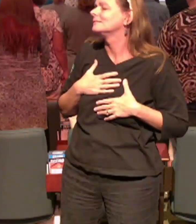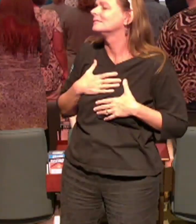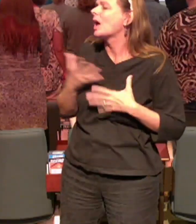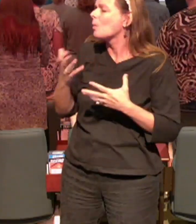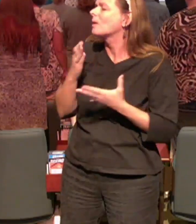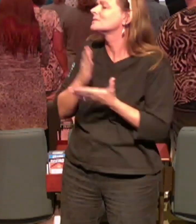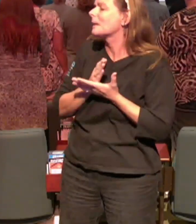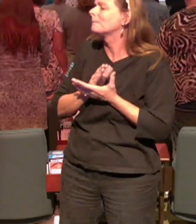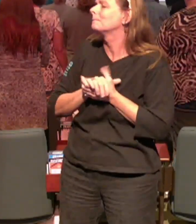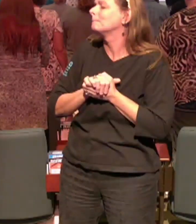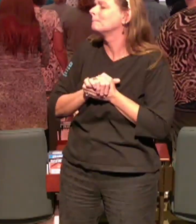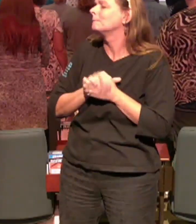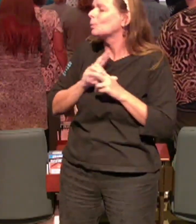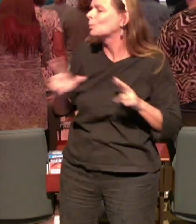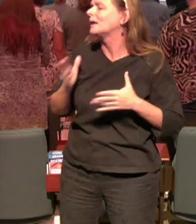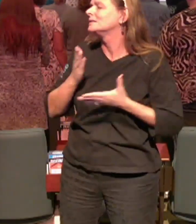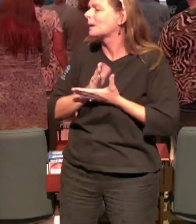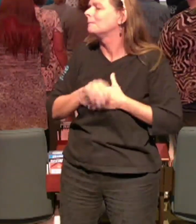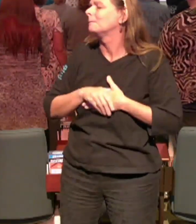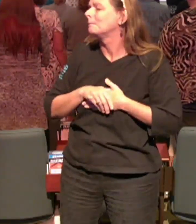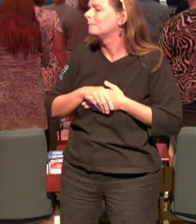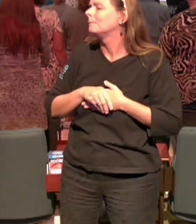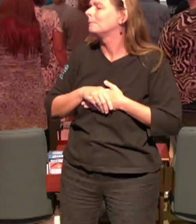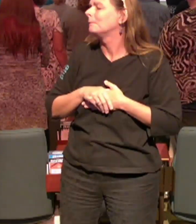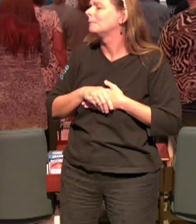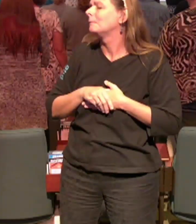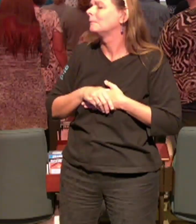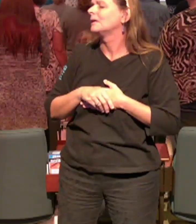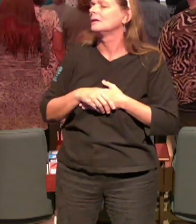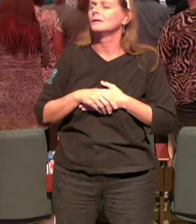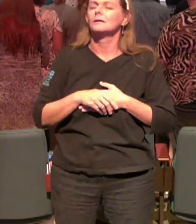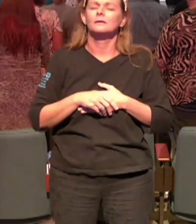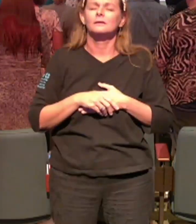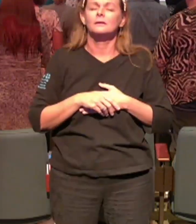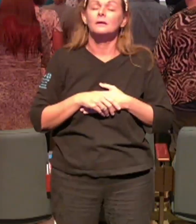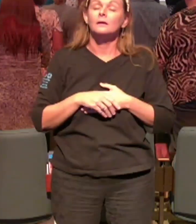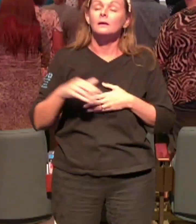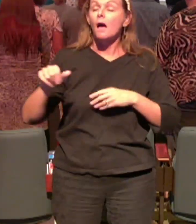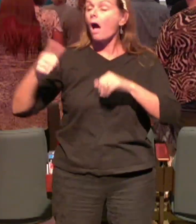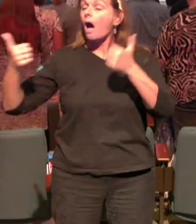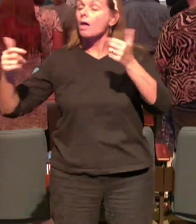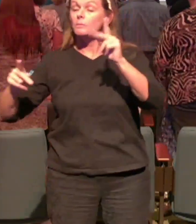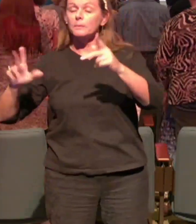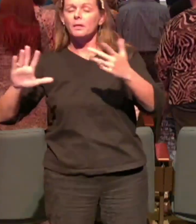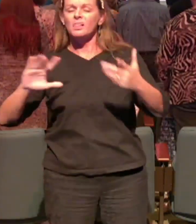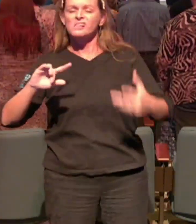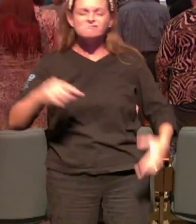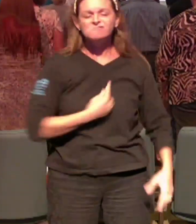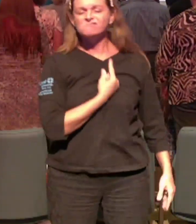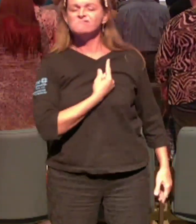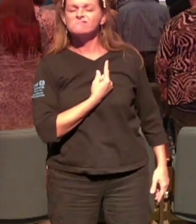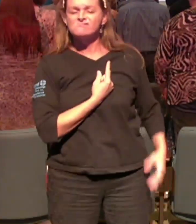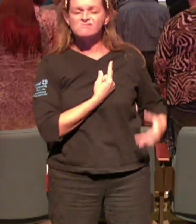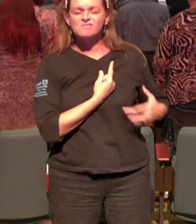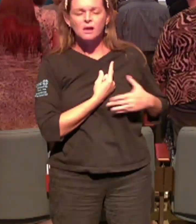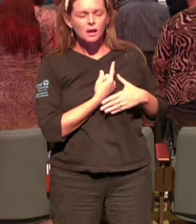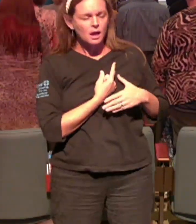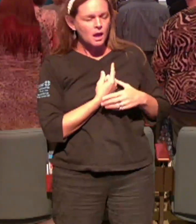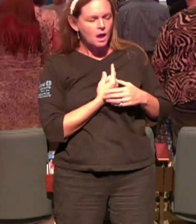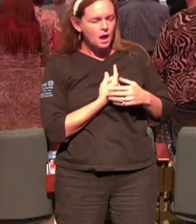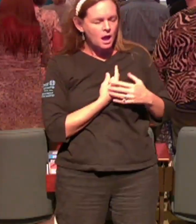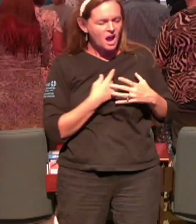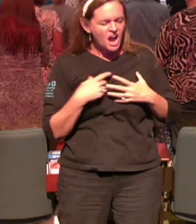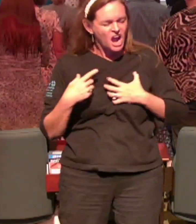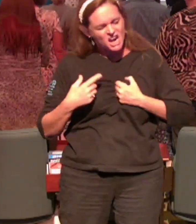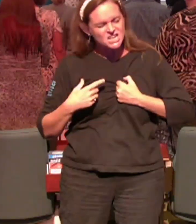For some of you today, you need to let go of an offense. There's a hurt that you've been holding on to, and it is holding on to